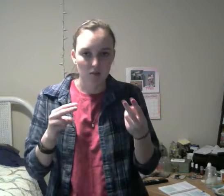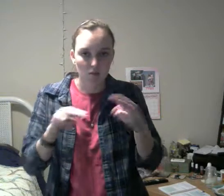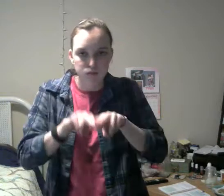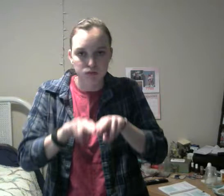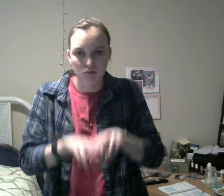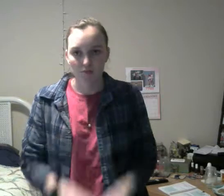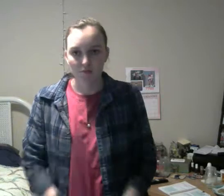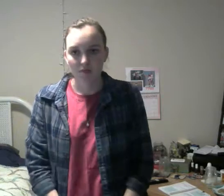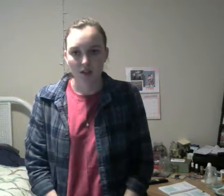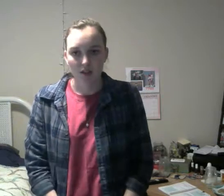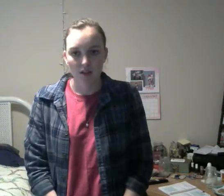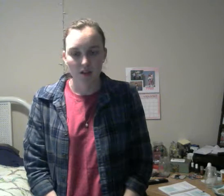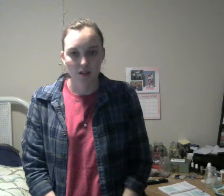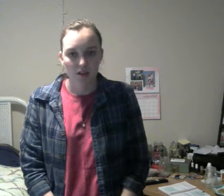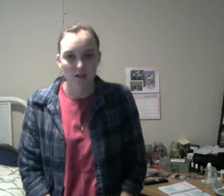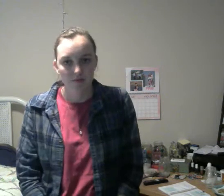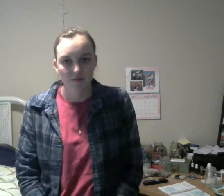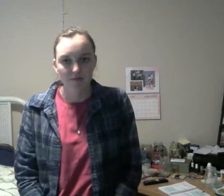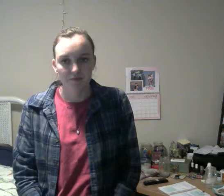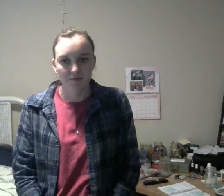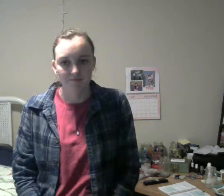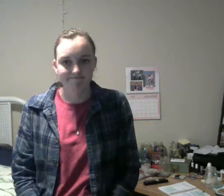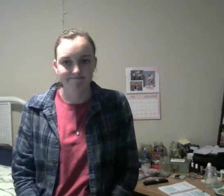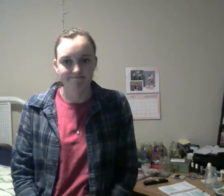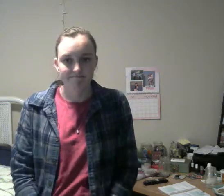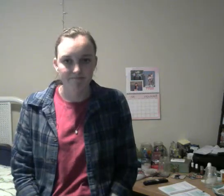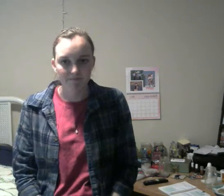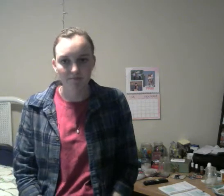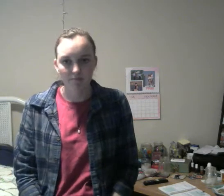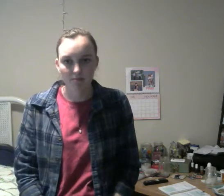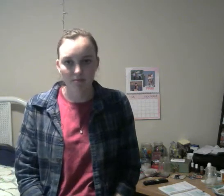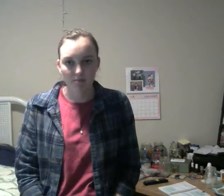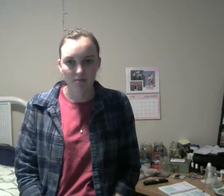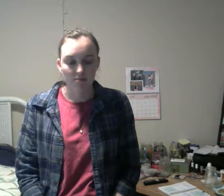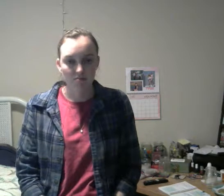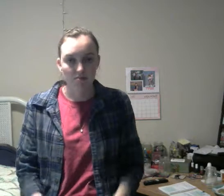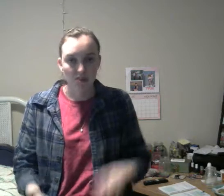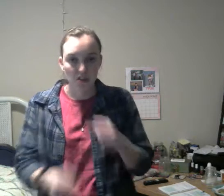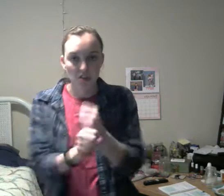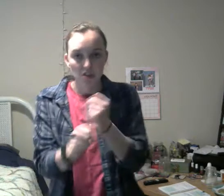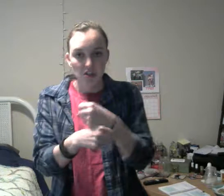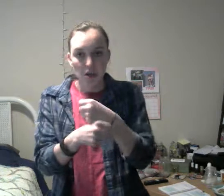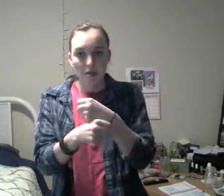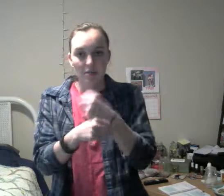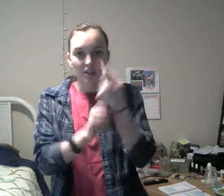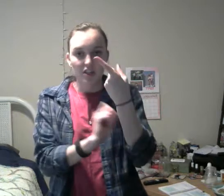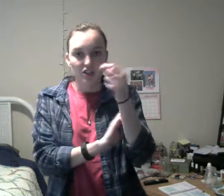than that, that means the genes are closer together. And so you can actually construct a gene map by looking at all their frequencies of